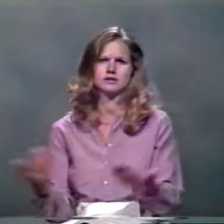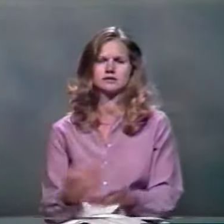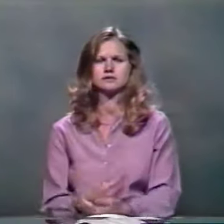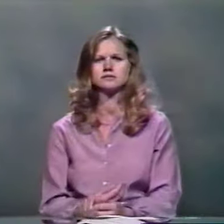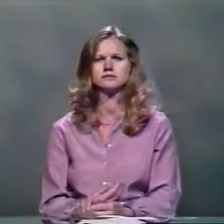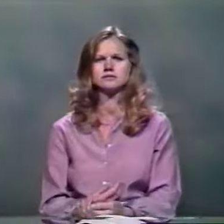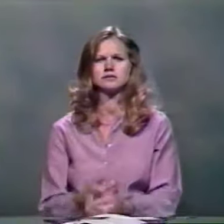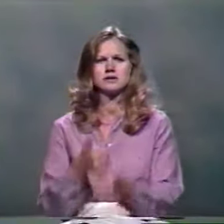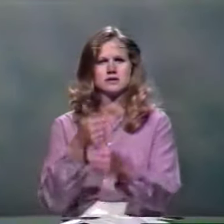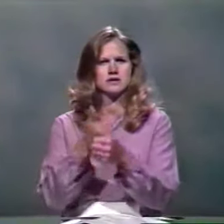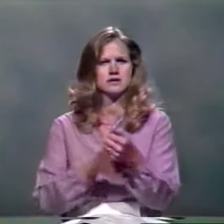Everything.